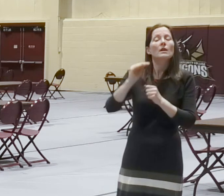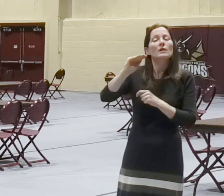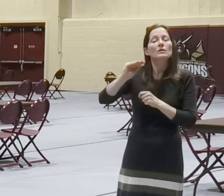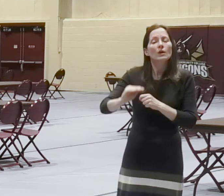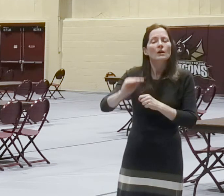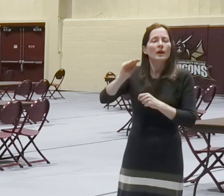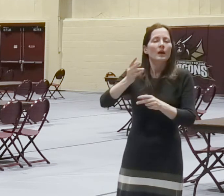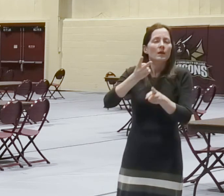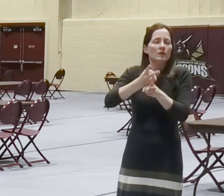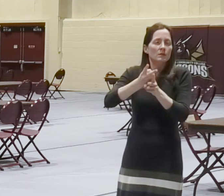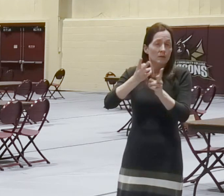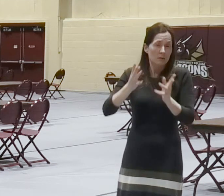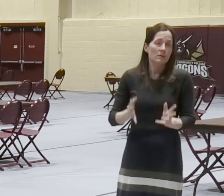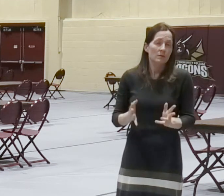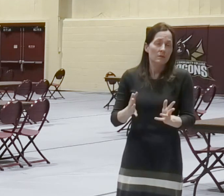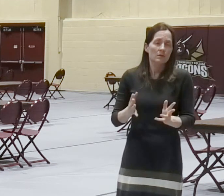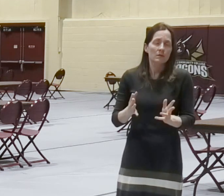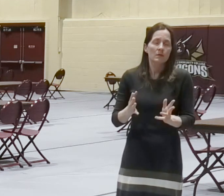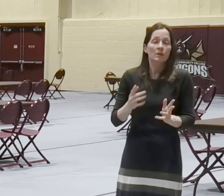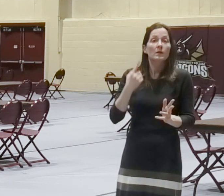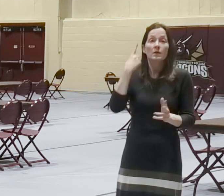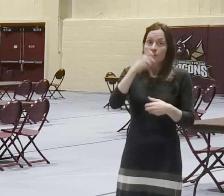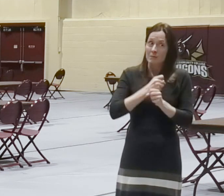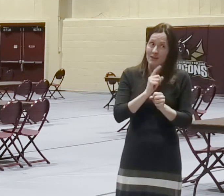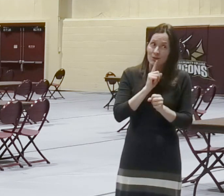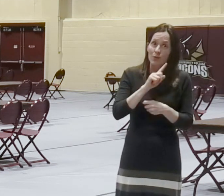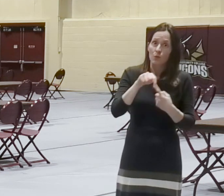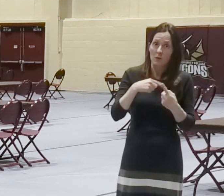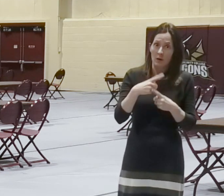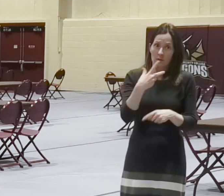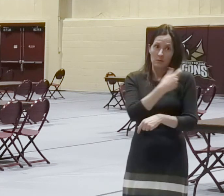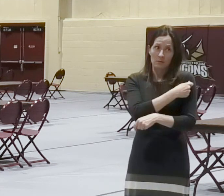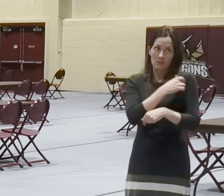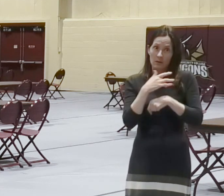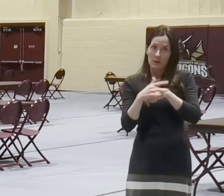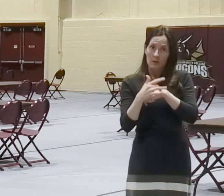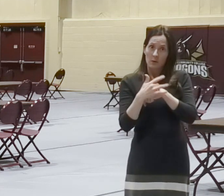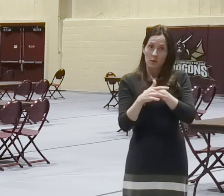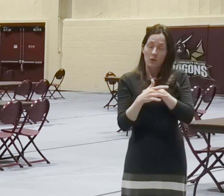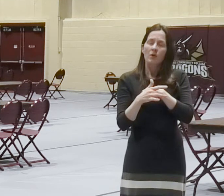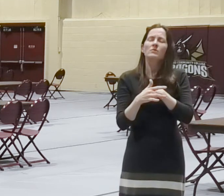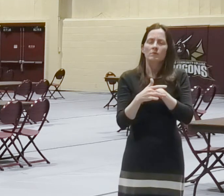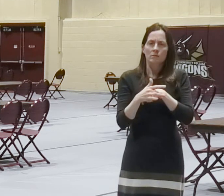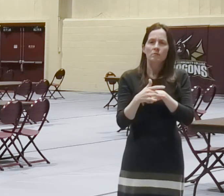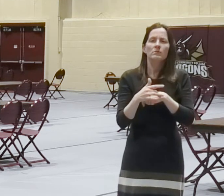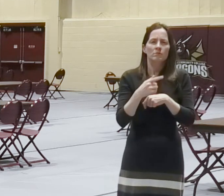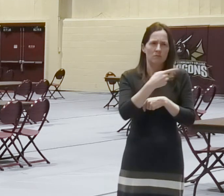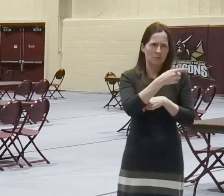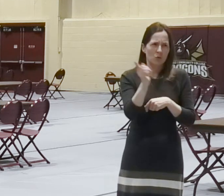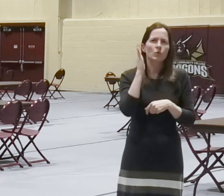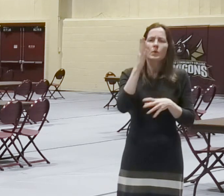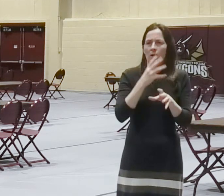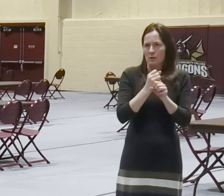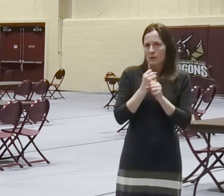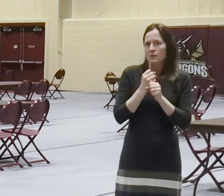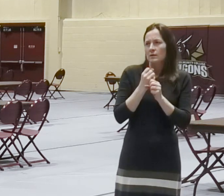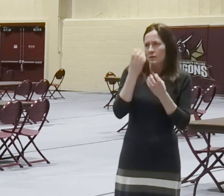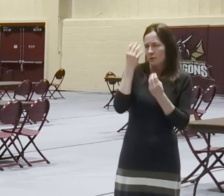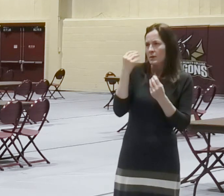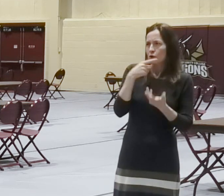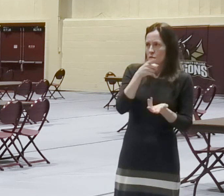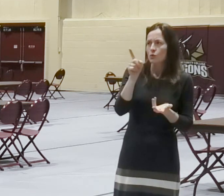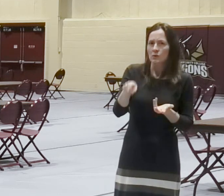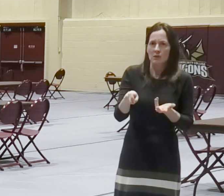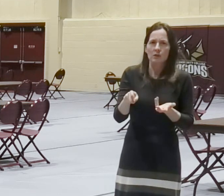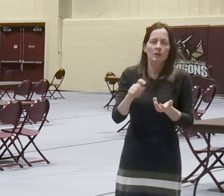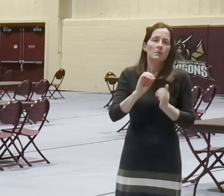community to ensure that when those vaccines are available, you will get the information that you need on how